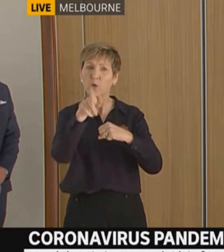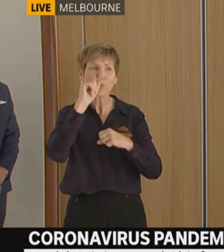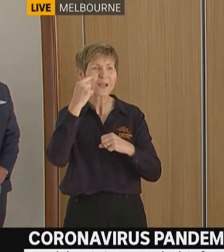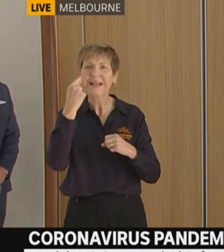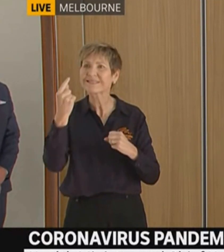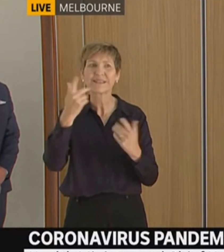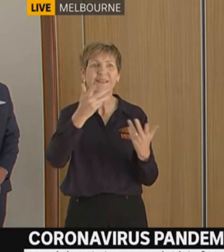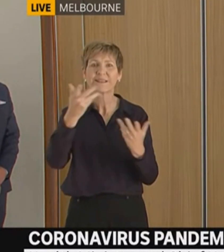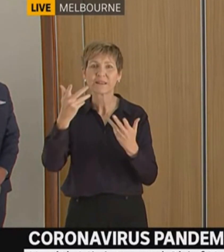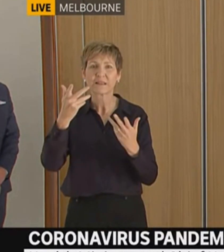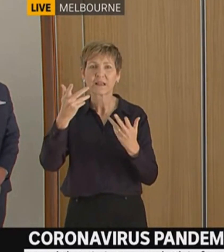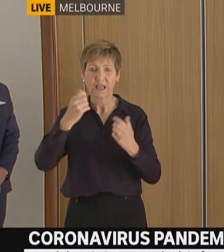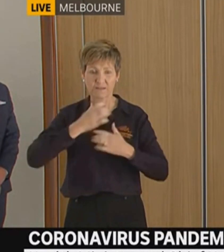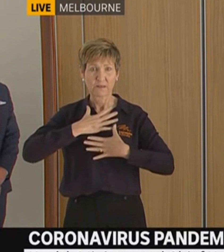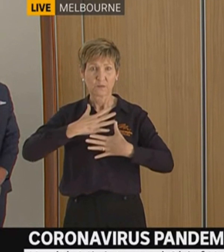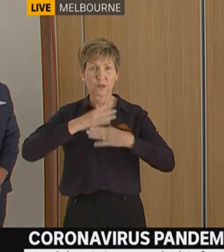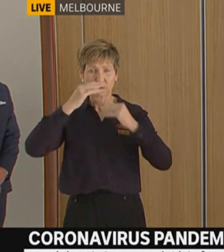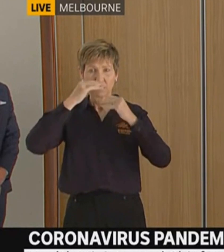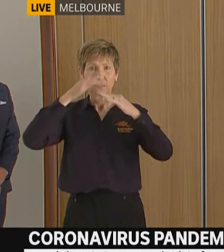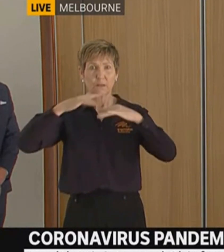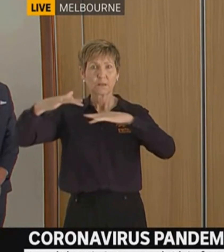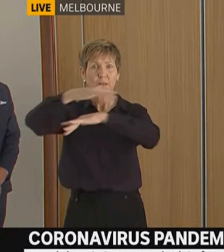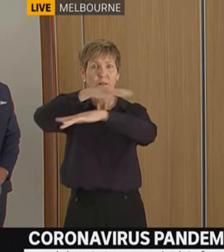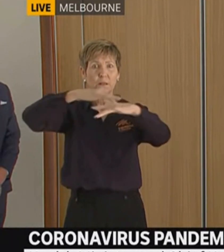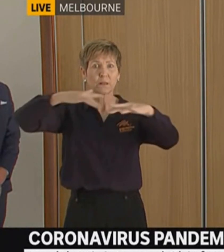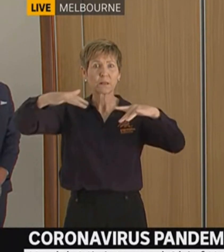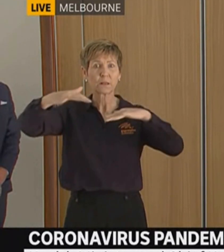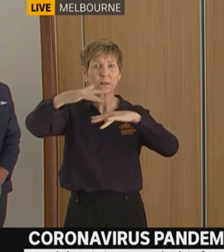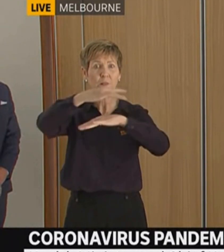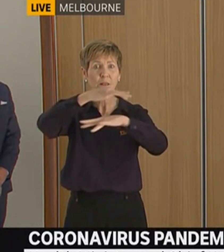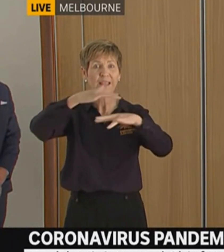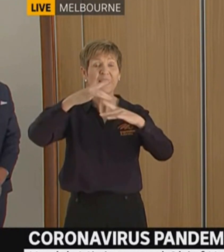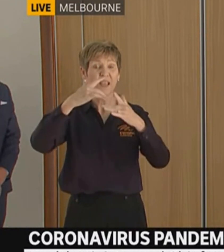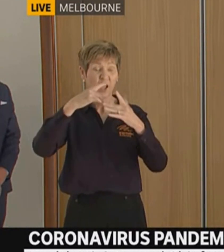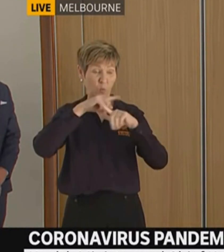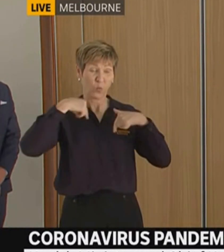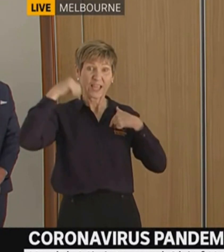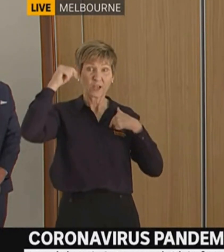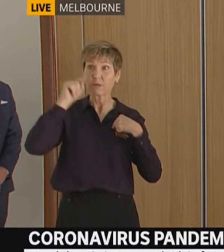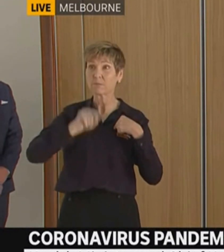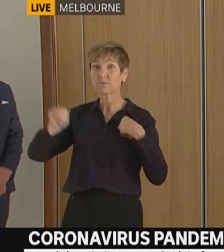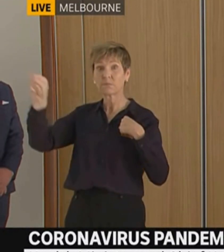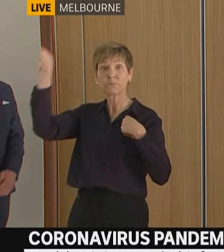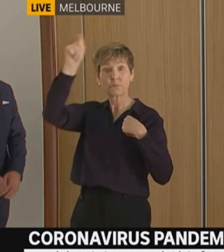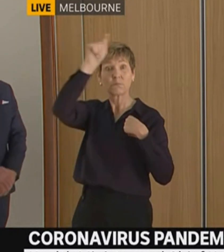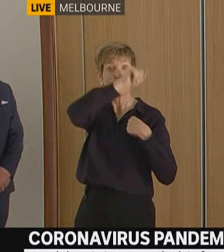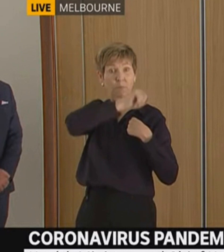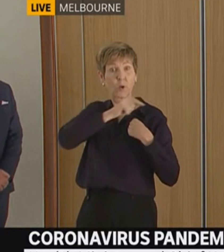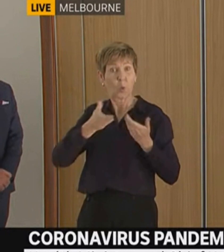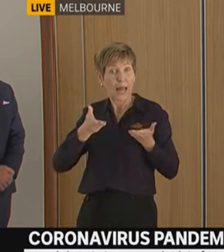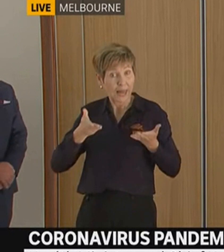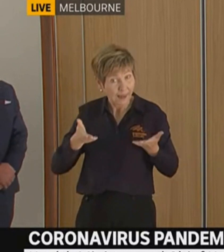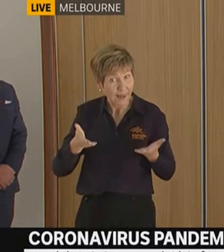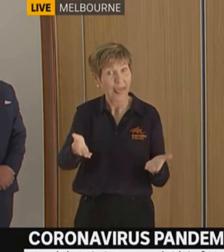numbers. But as we have been very cautiously relaxing our restrictions over the last few